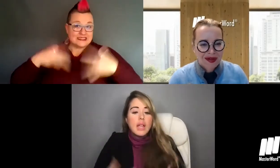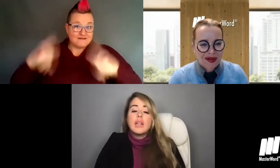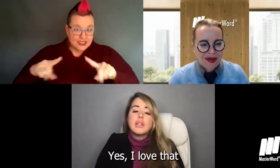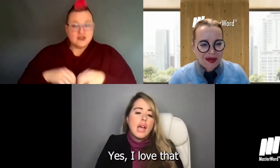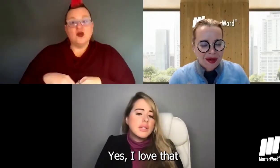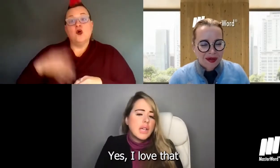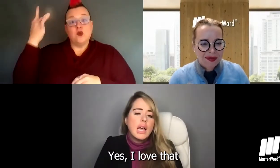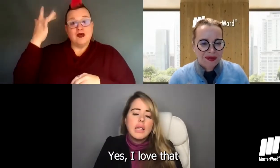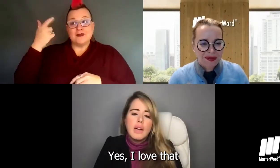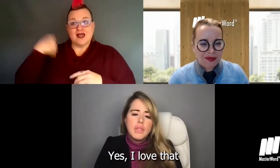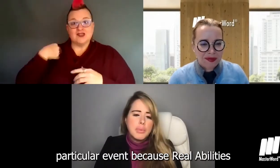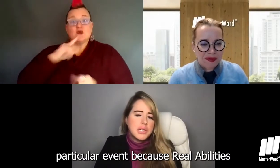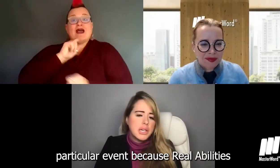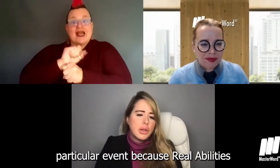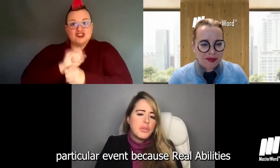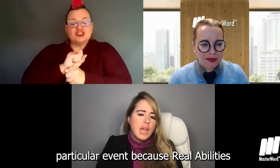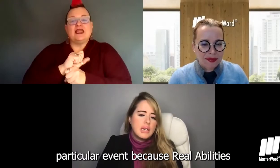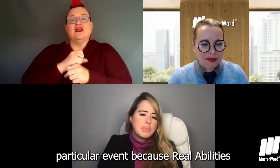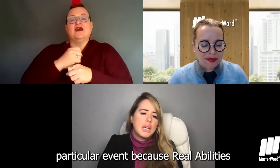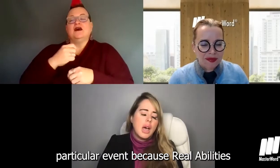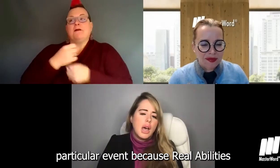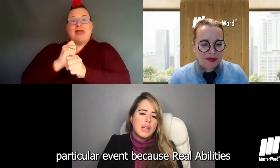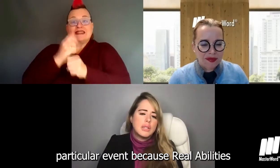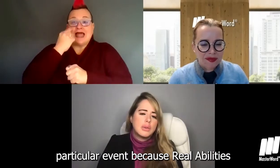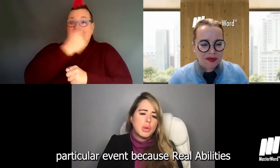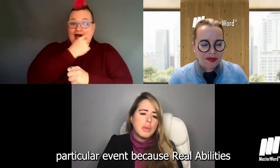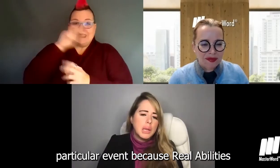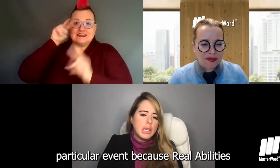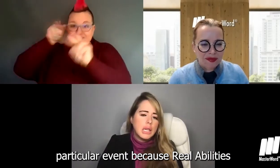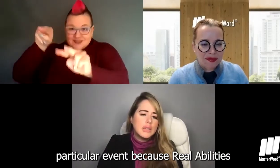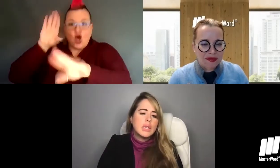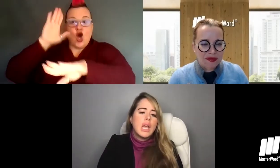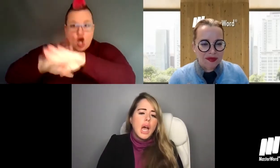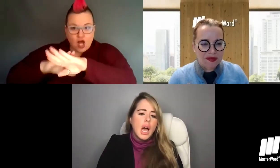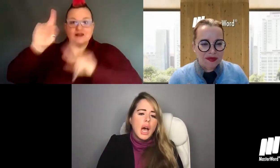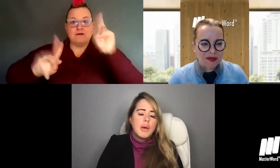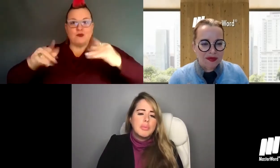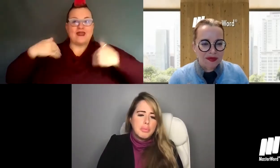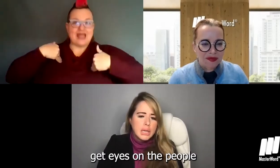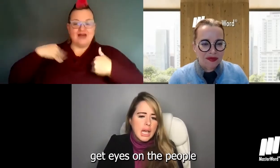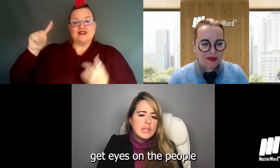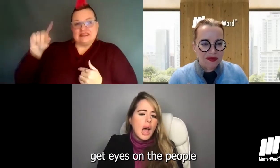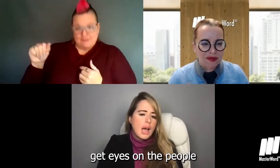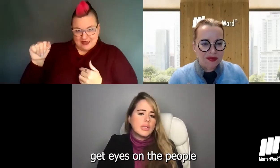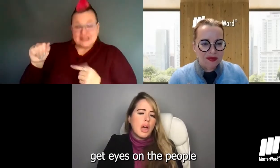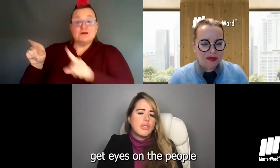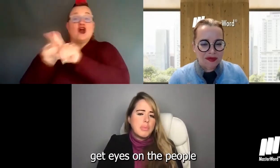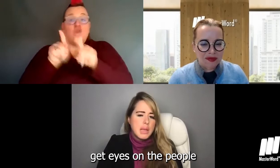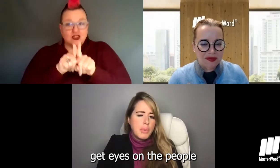Yes, I love that particular event because real abilities gets eyes on the people